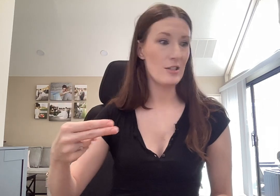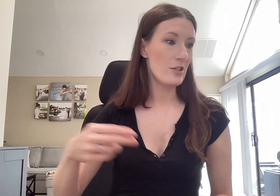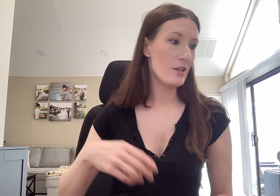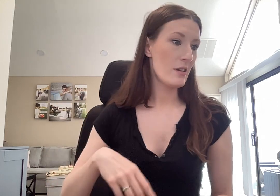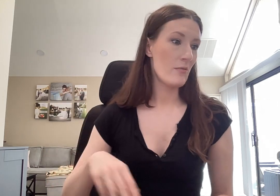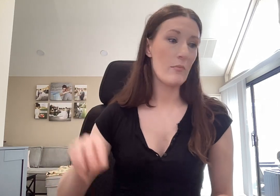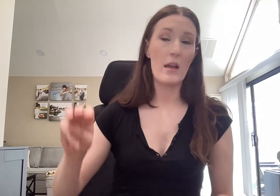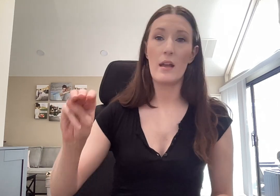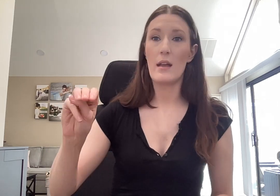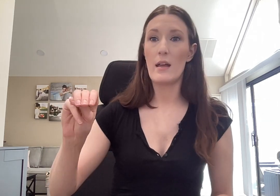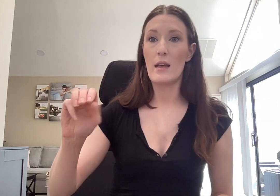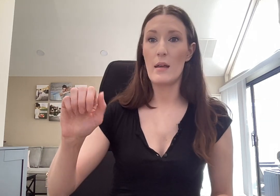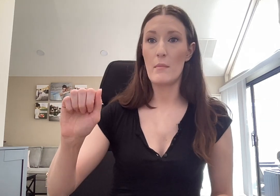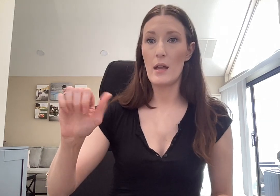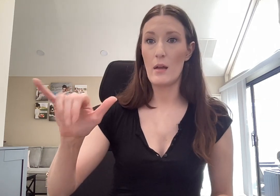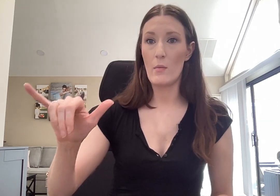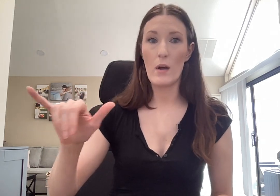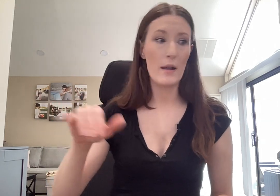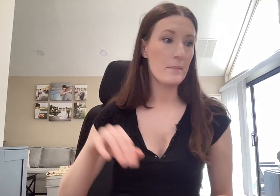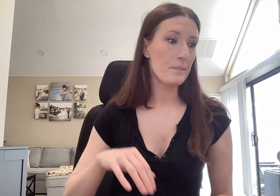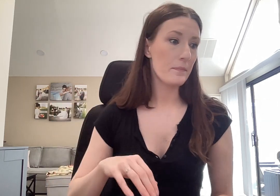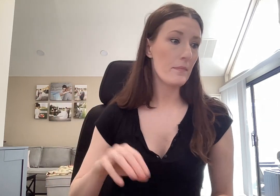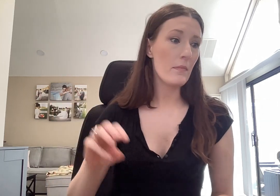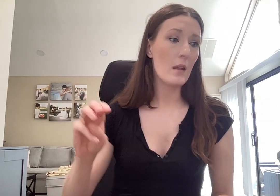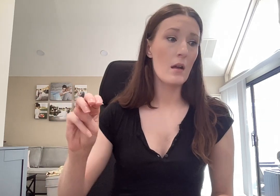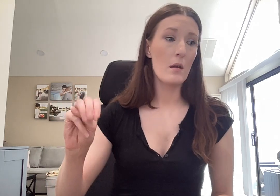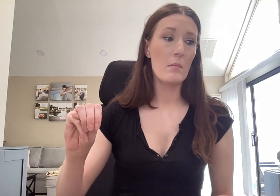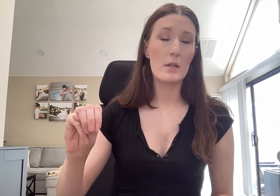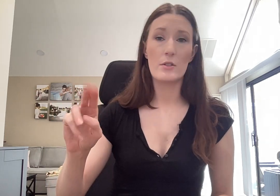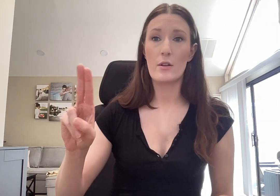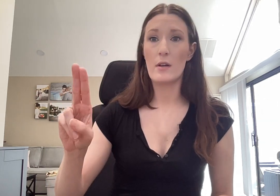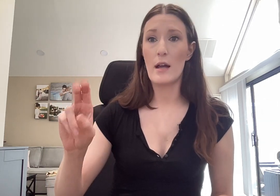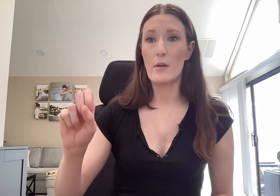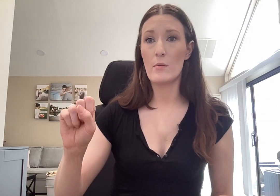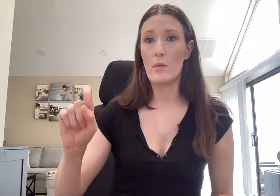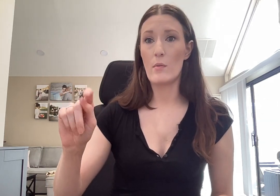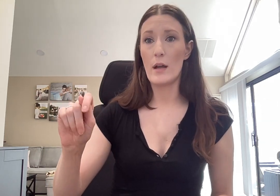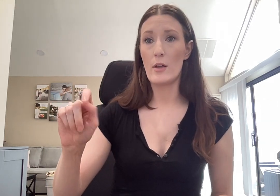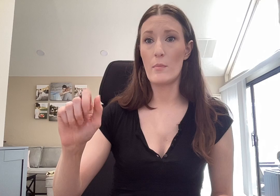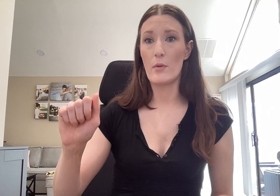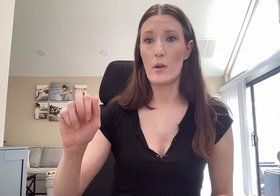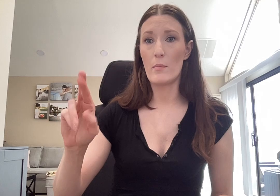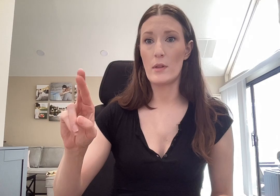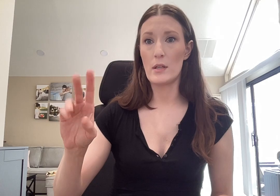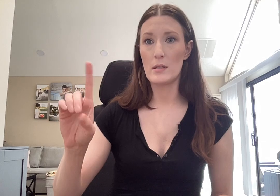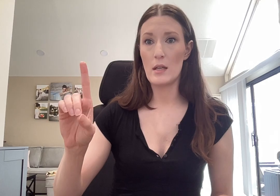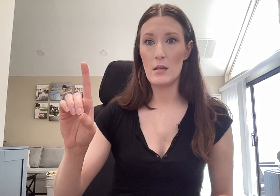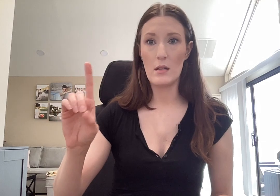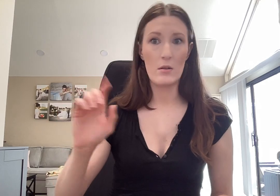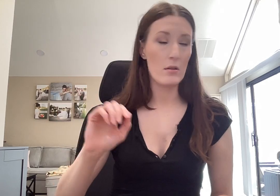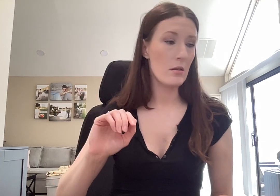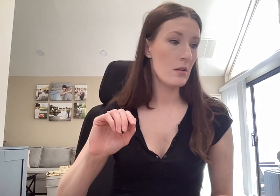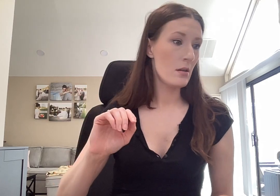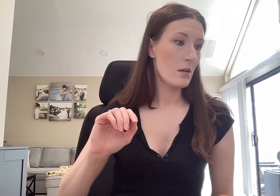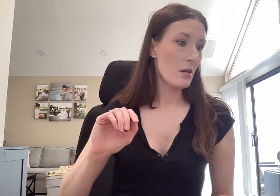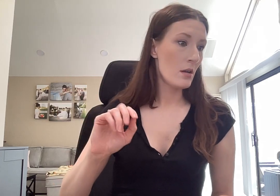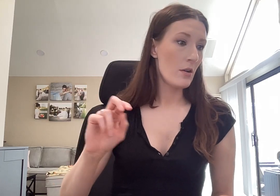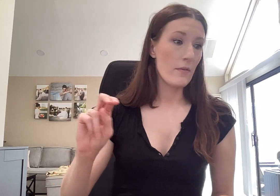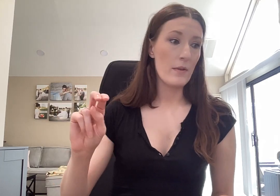March, May, May. Mustard, I don't know why your book put this in here.